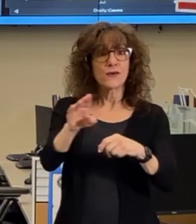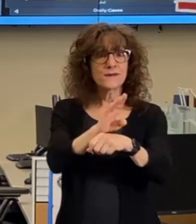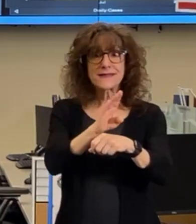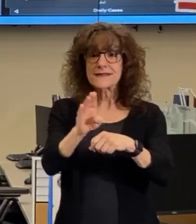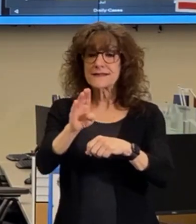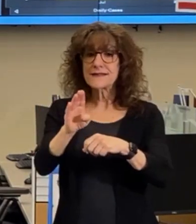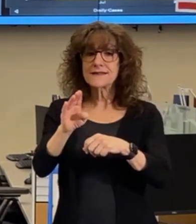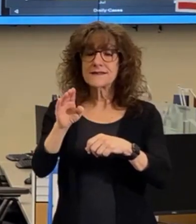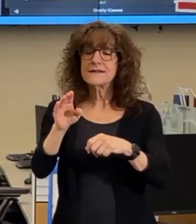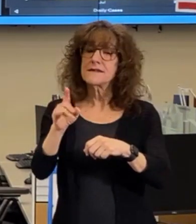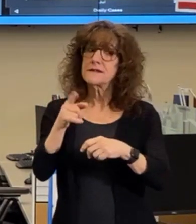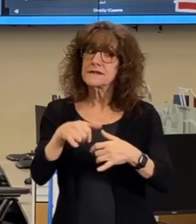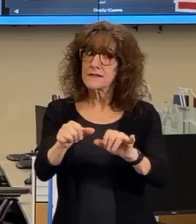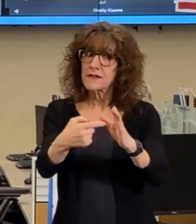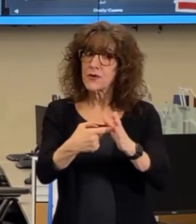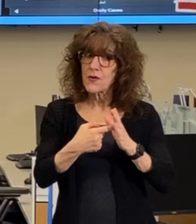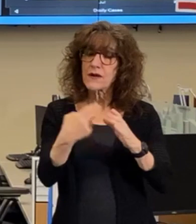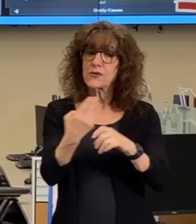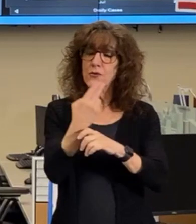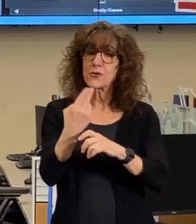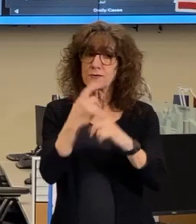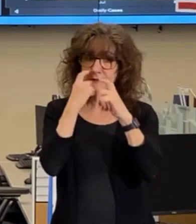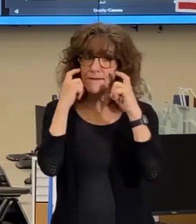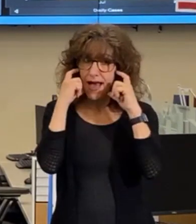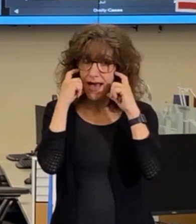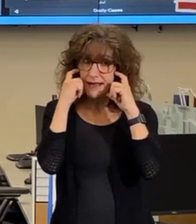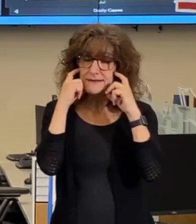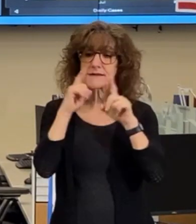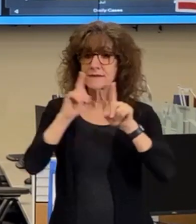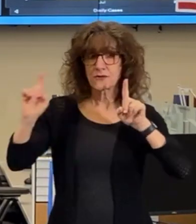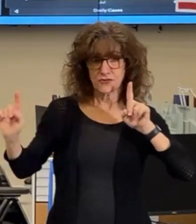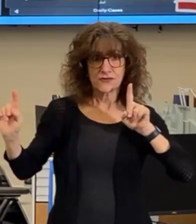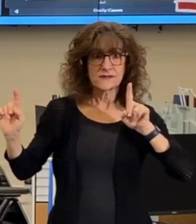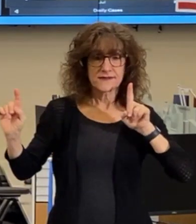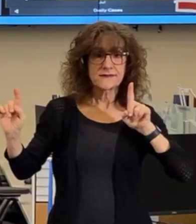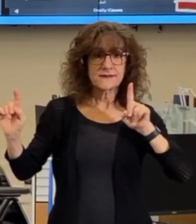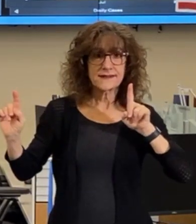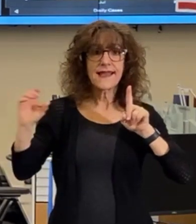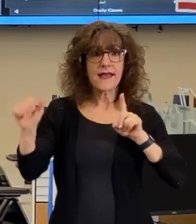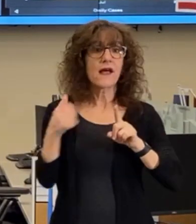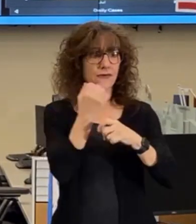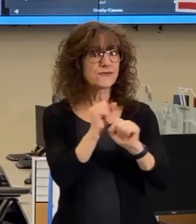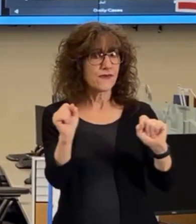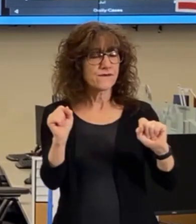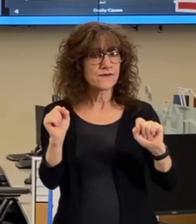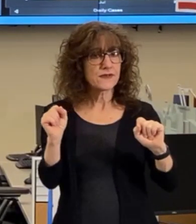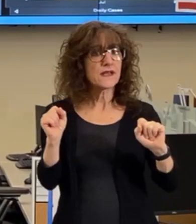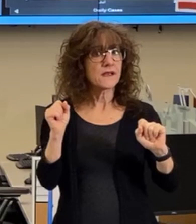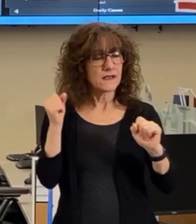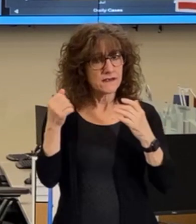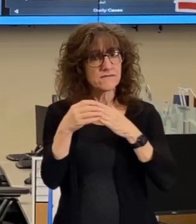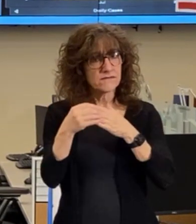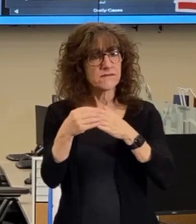and establishments, it is still required that you will wear a mask, practice social distancing, and other safety protocols and